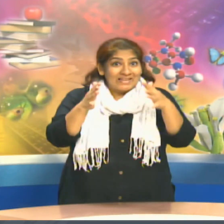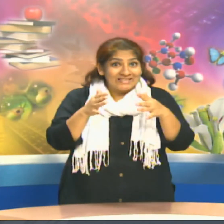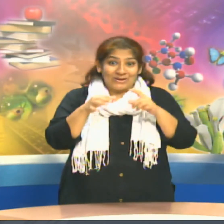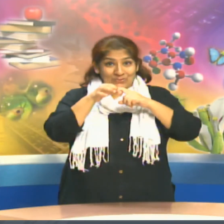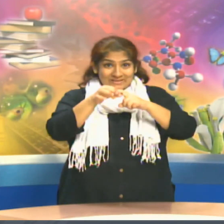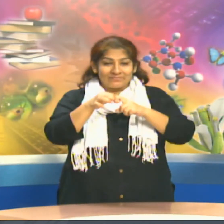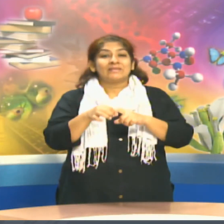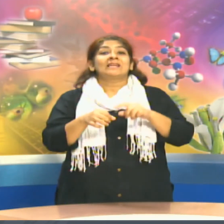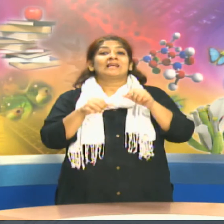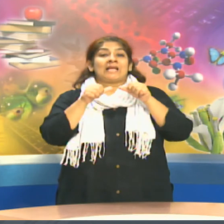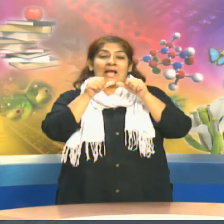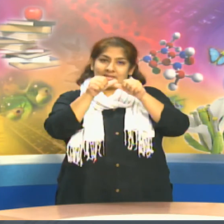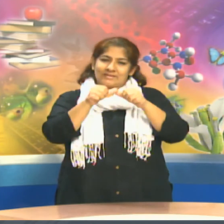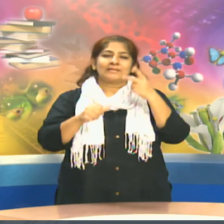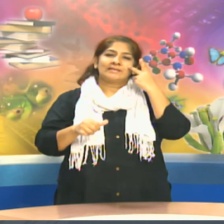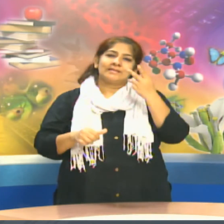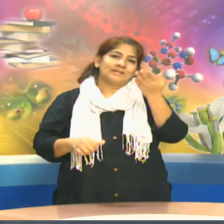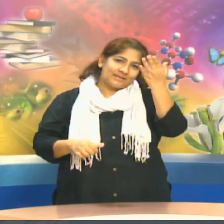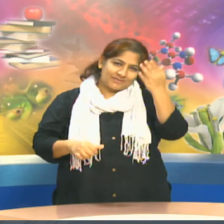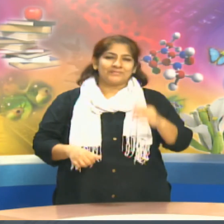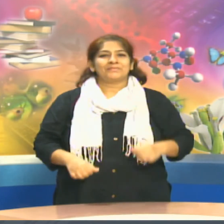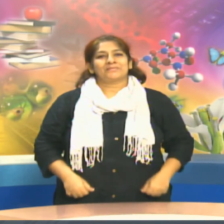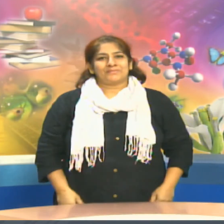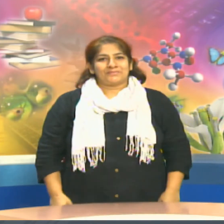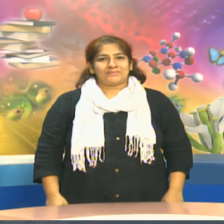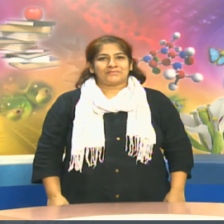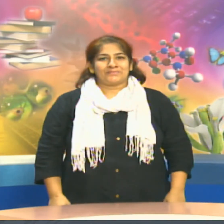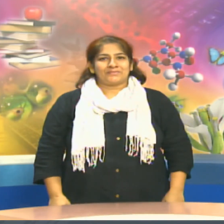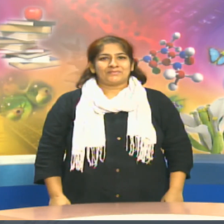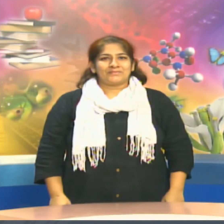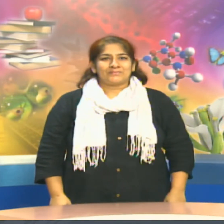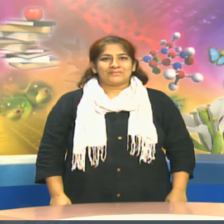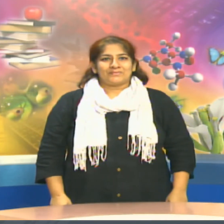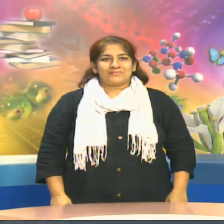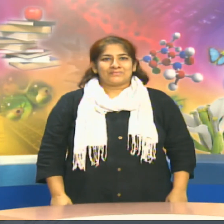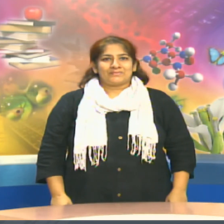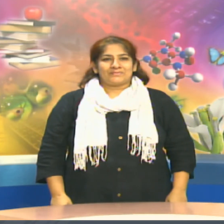questions. The question number 1.